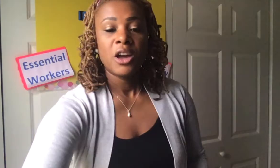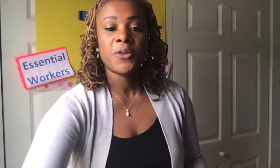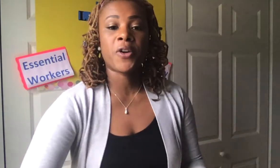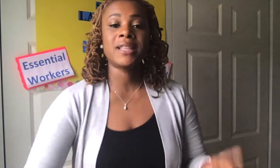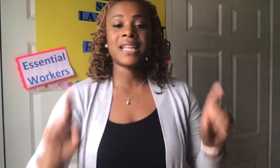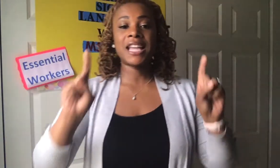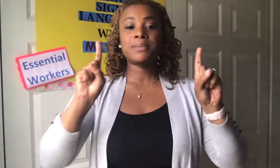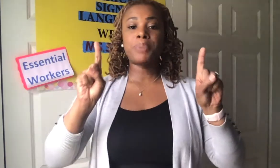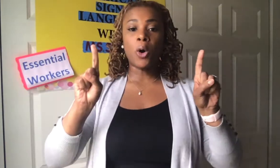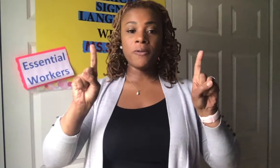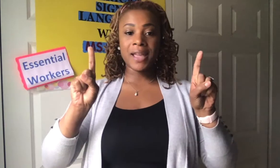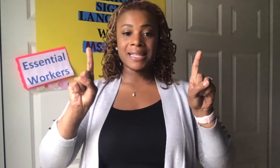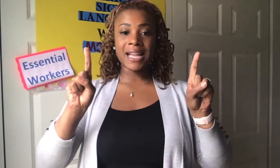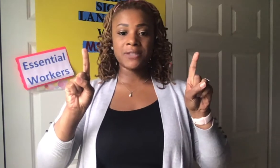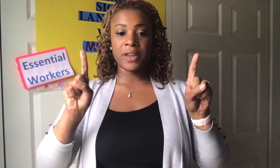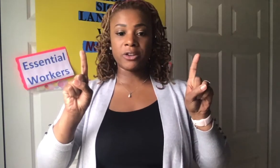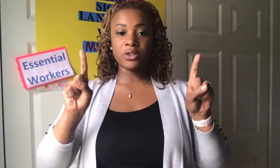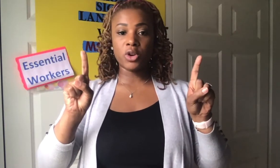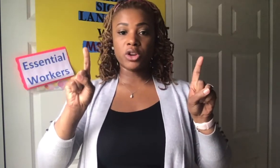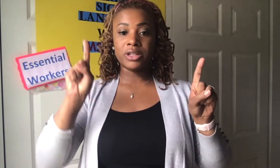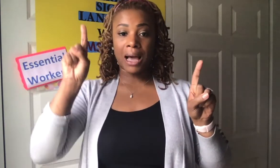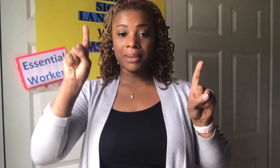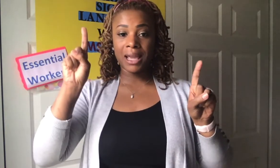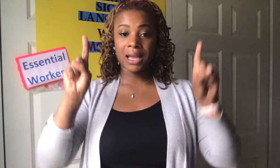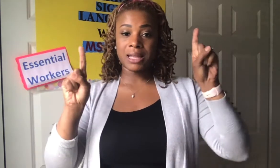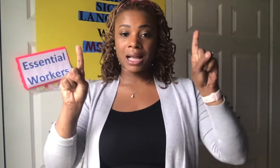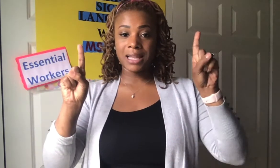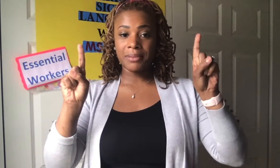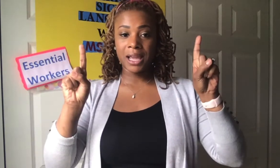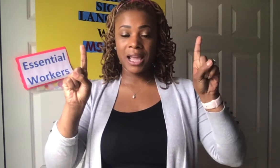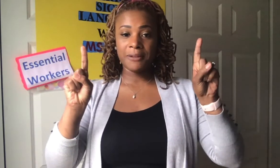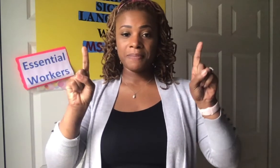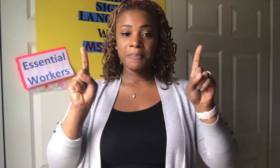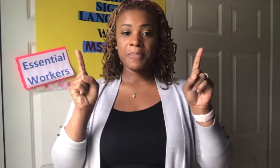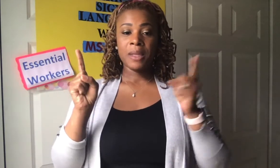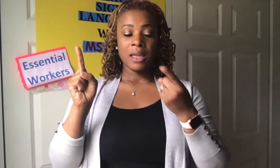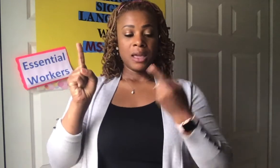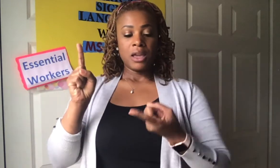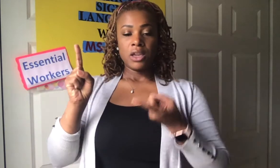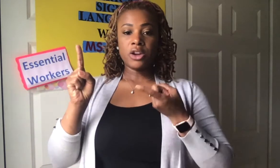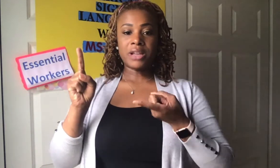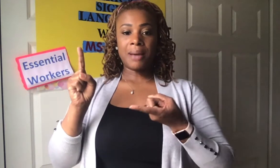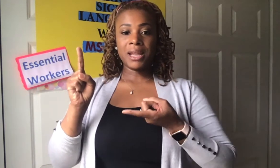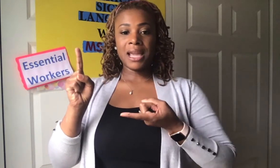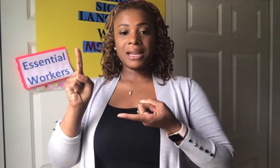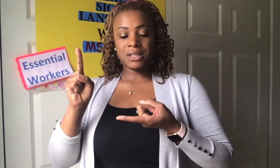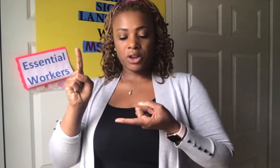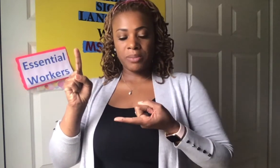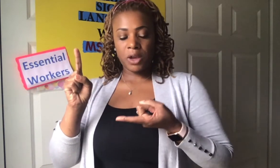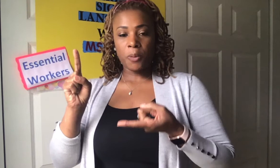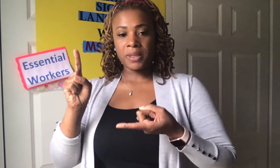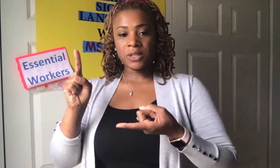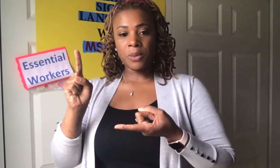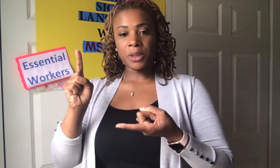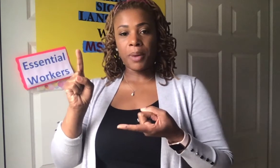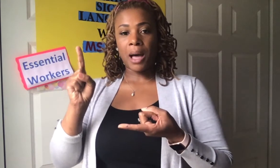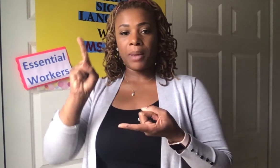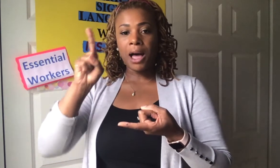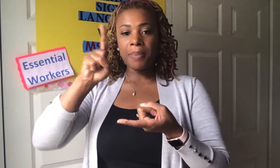Friend takes both index fingers on your dominant and non-dominant hand. Your dominant hand is going to be open this way with the palm up, and then you're